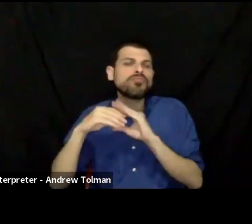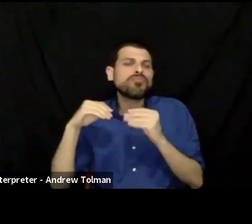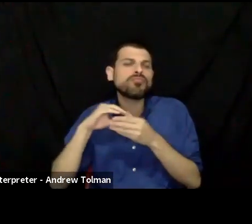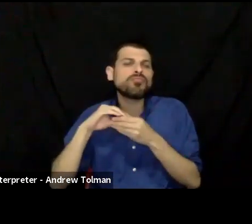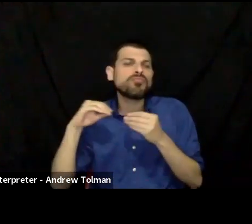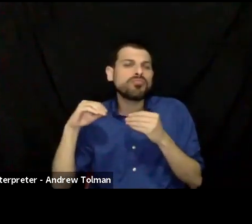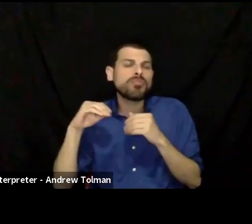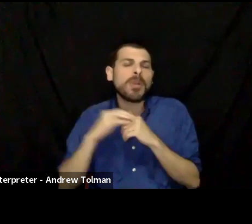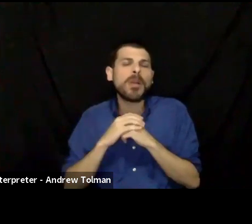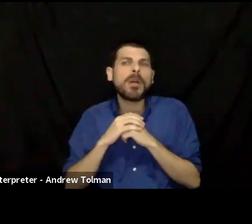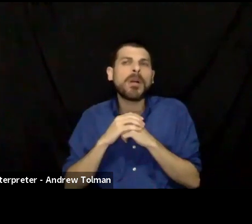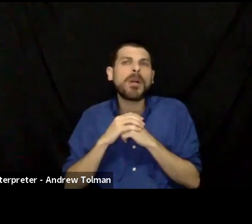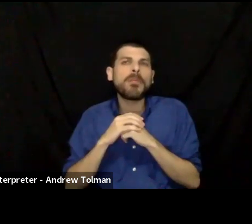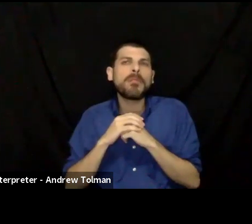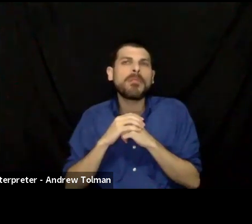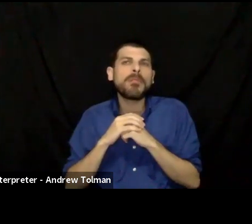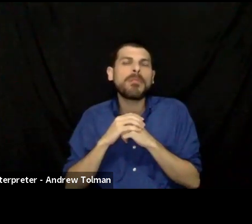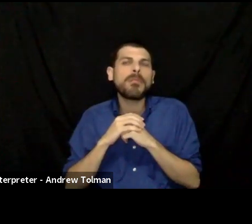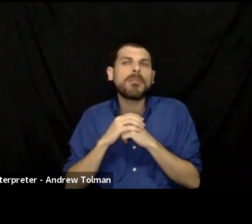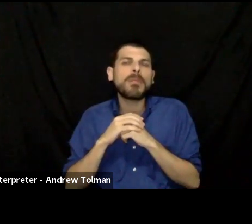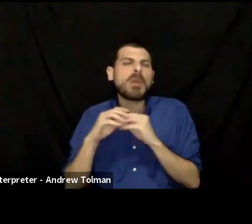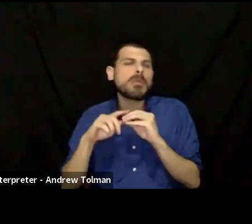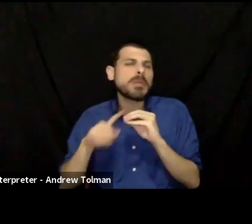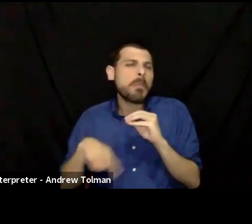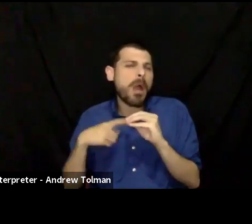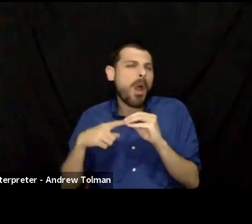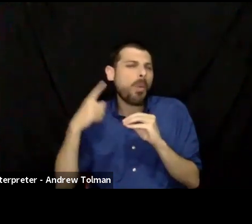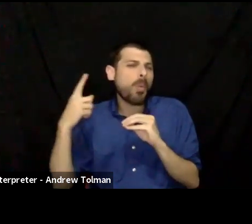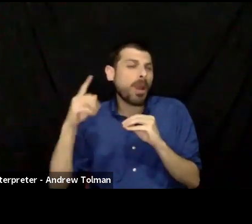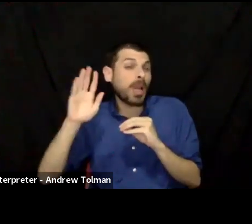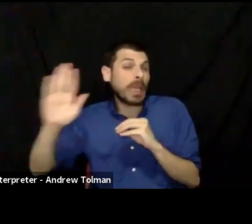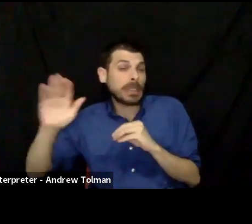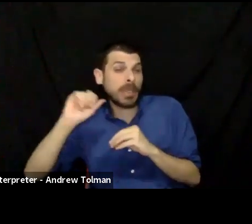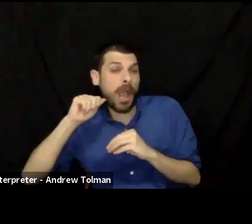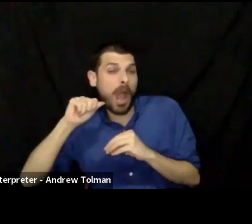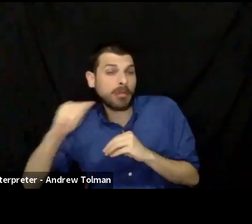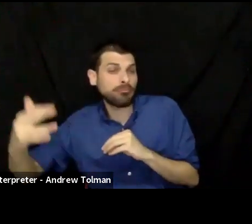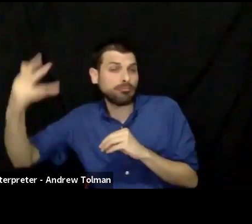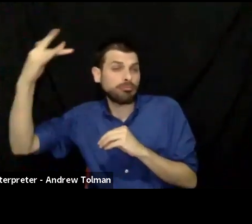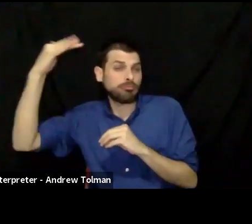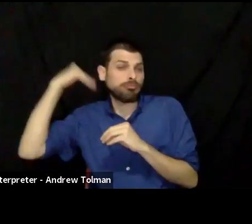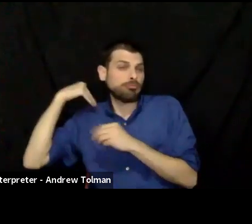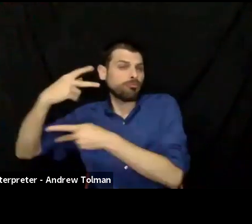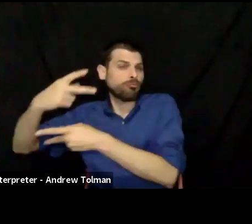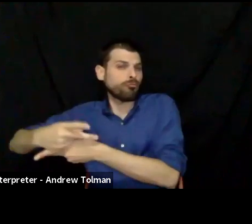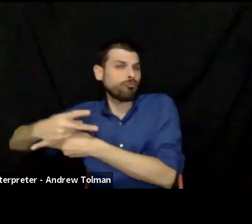one of his aunties that had really looked out for him when he was little, when a lot of stuff kind of